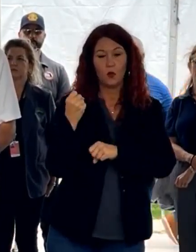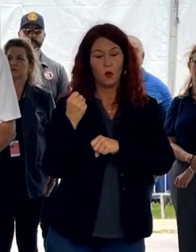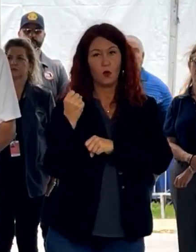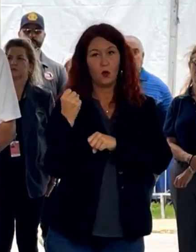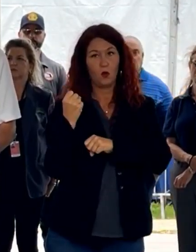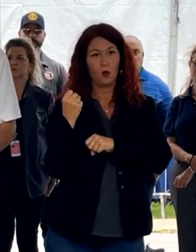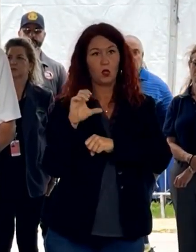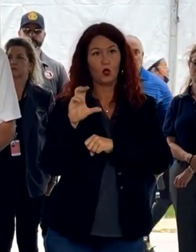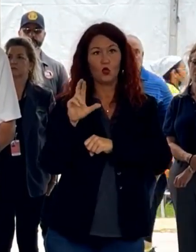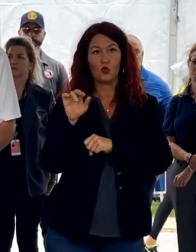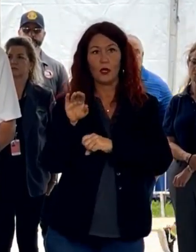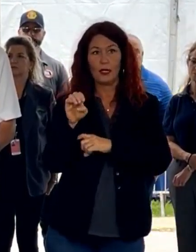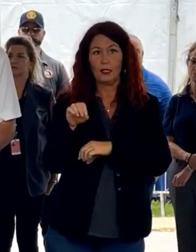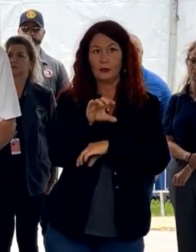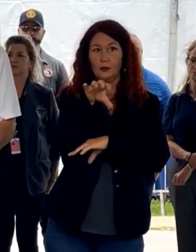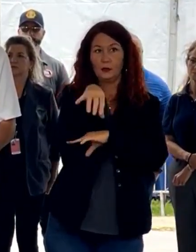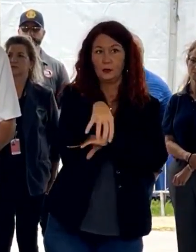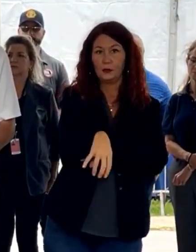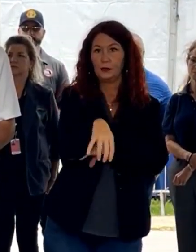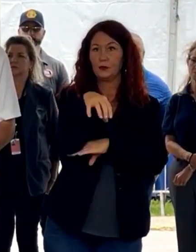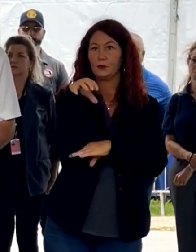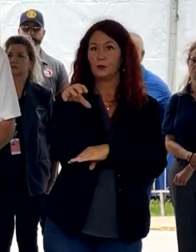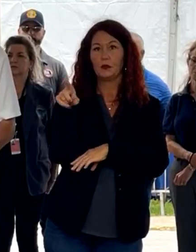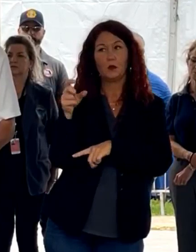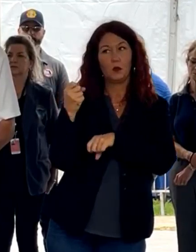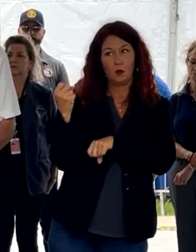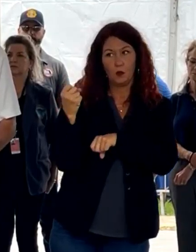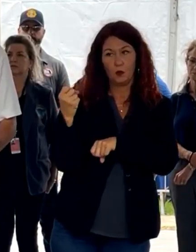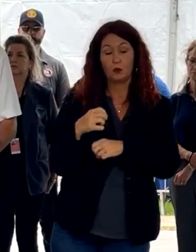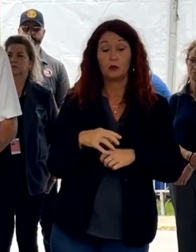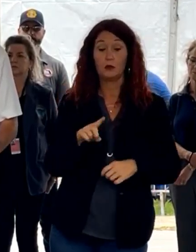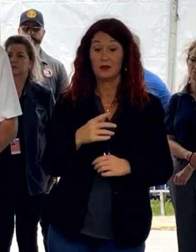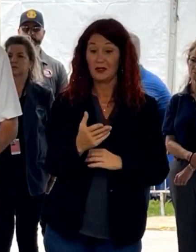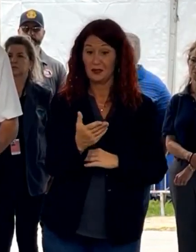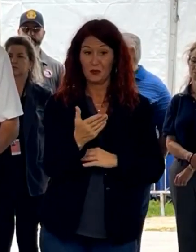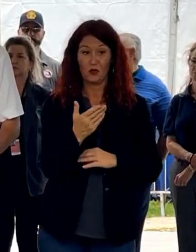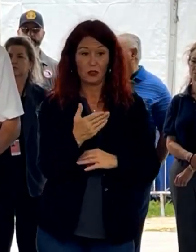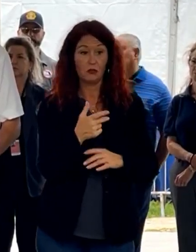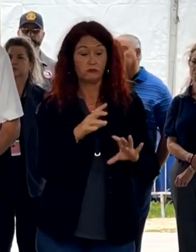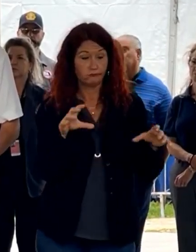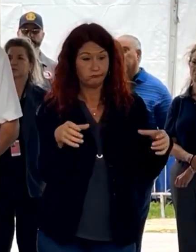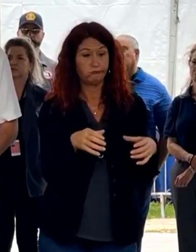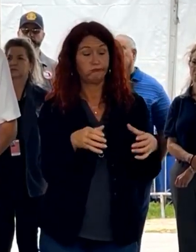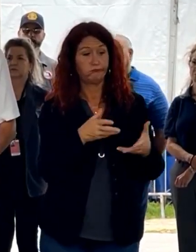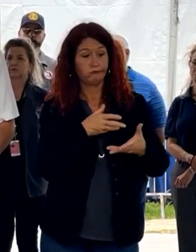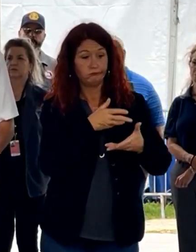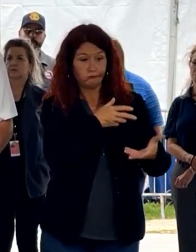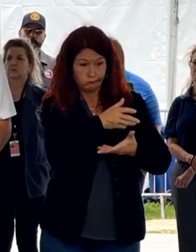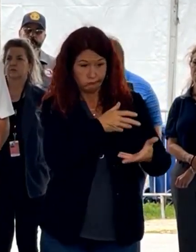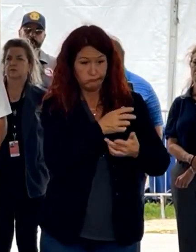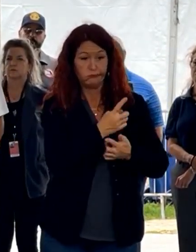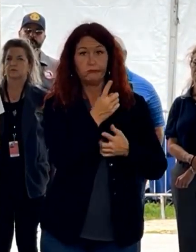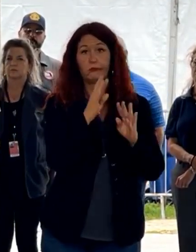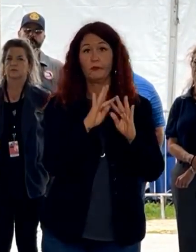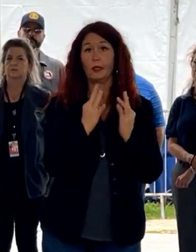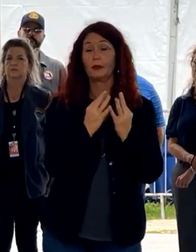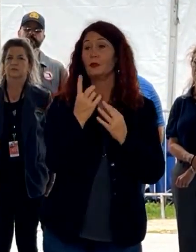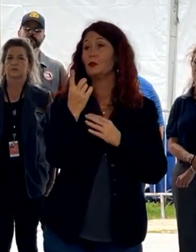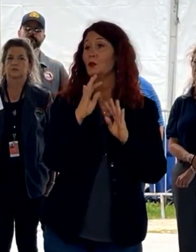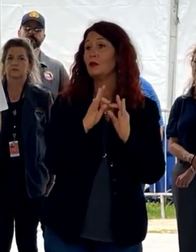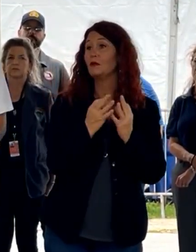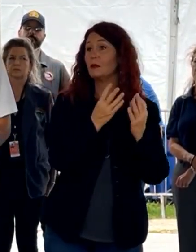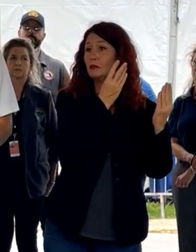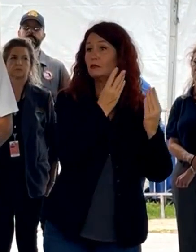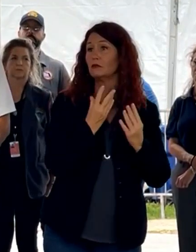morning, with some families, and the losses to them are catastrophic. One family I met with